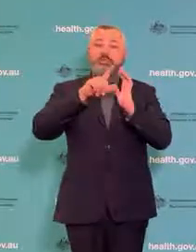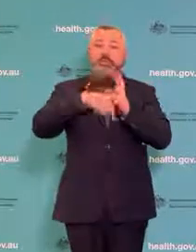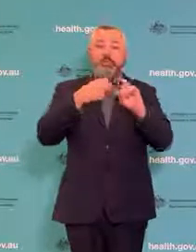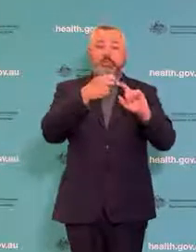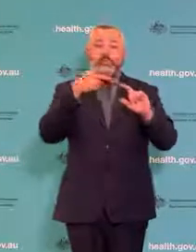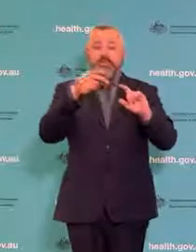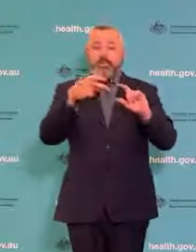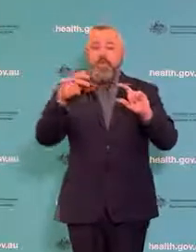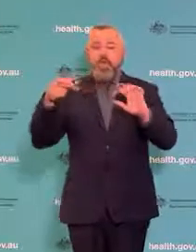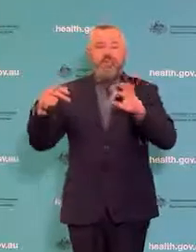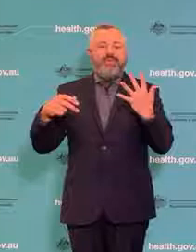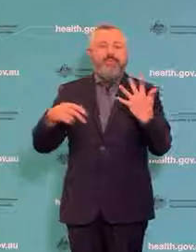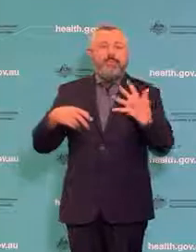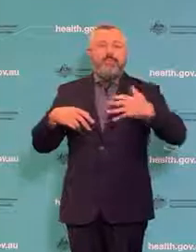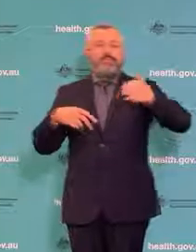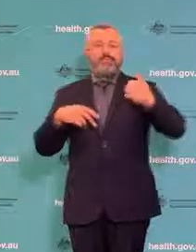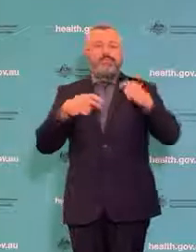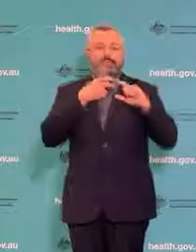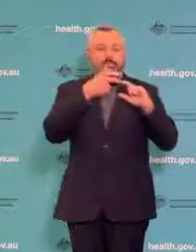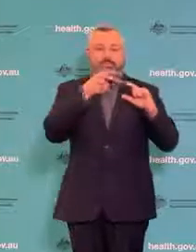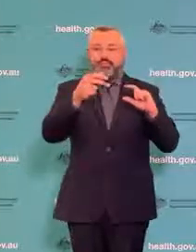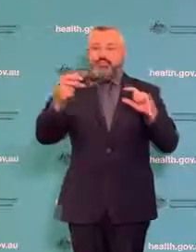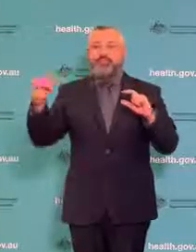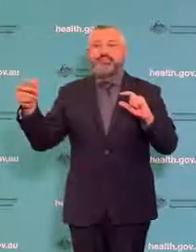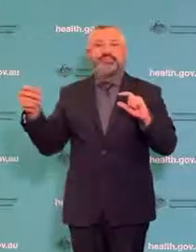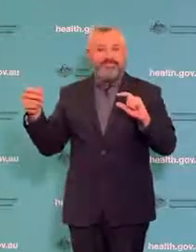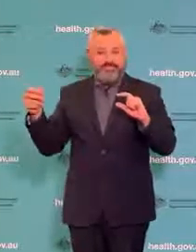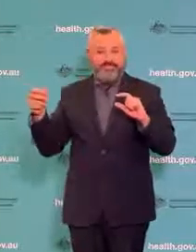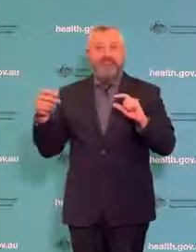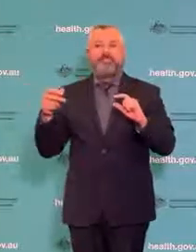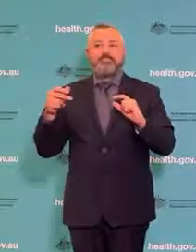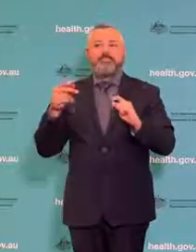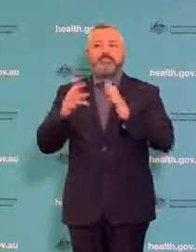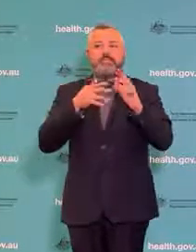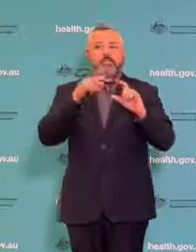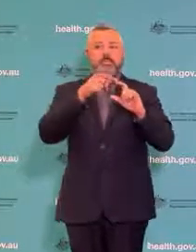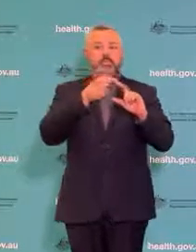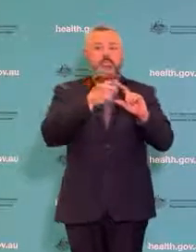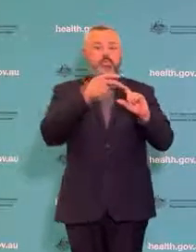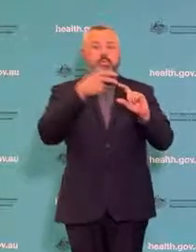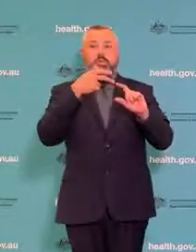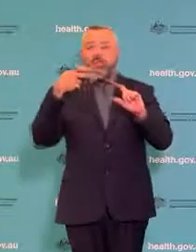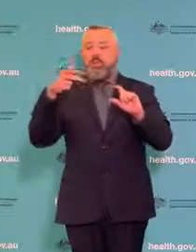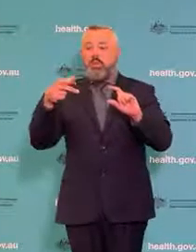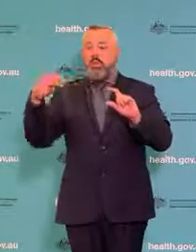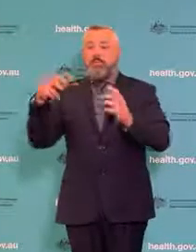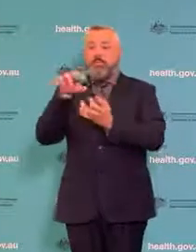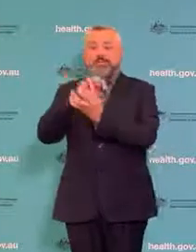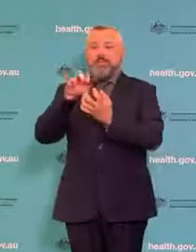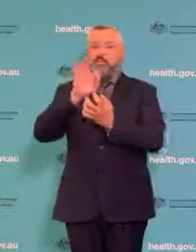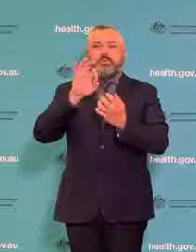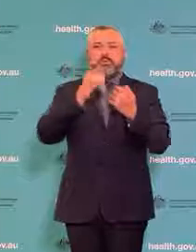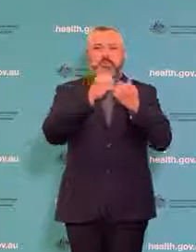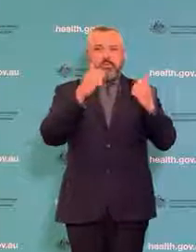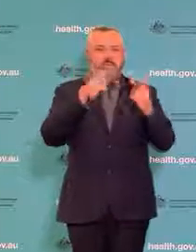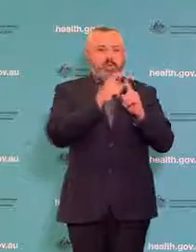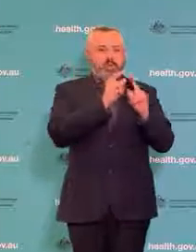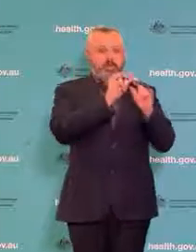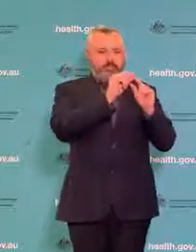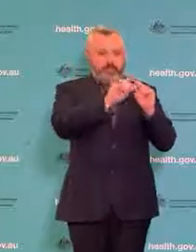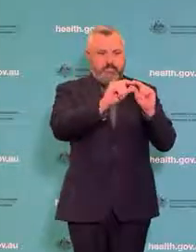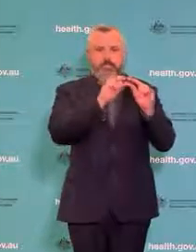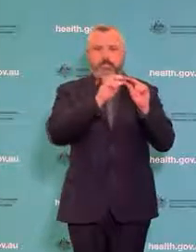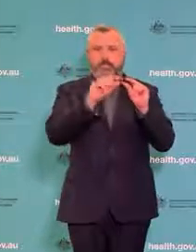of the important things to say is that you can't mix vials of these vaccines. You can only use 1 vial at 1 dose.